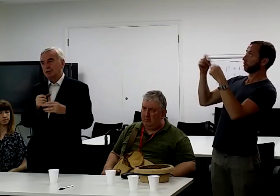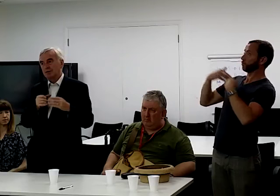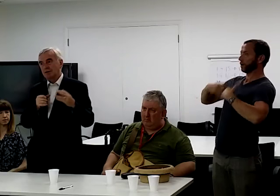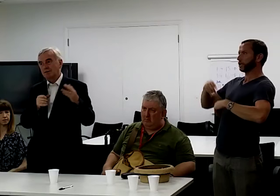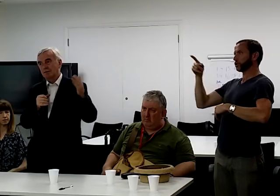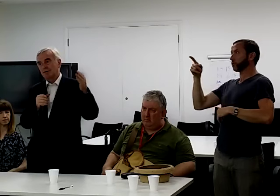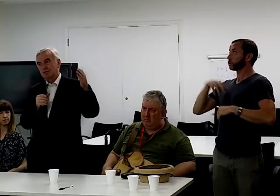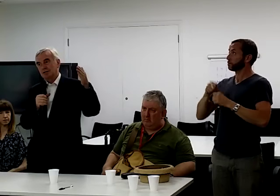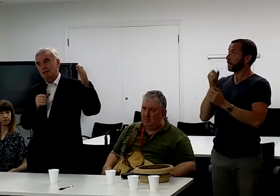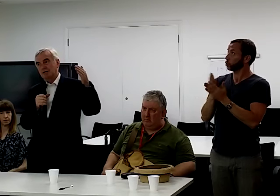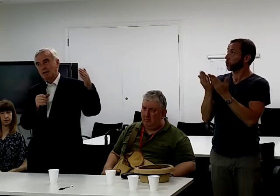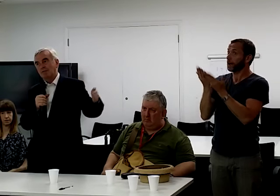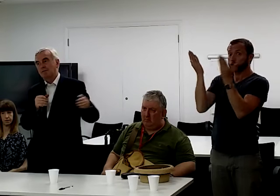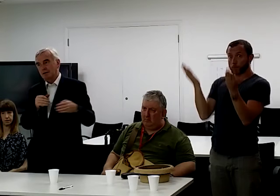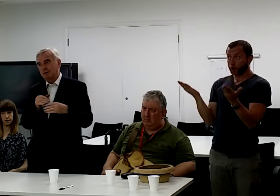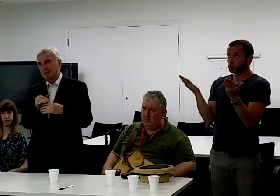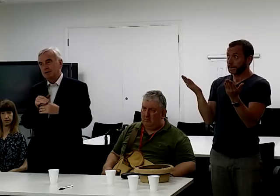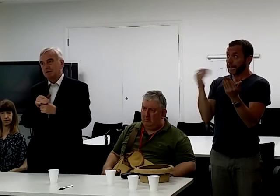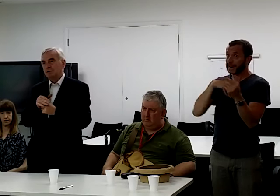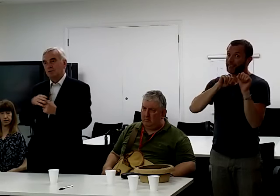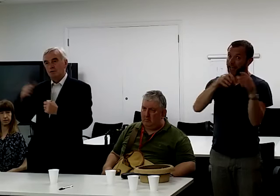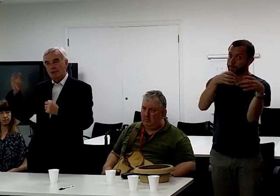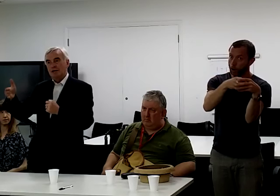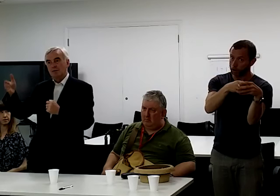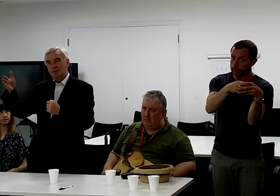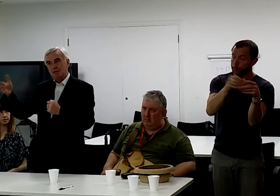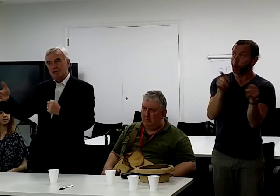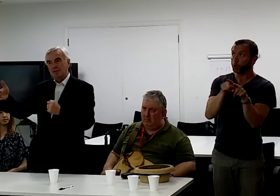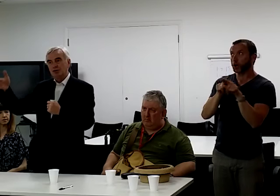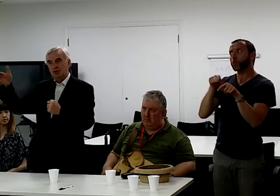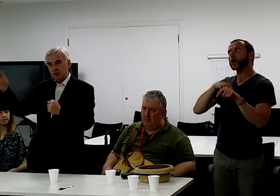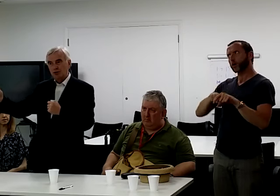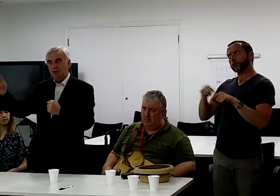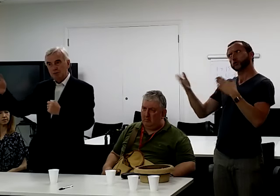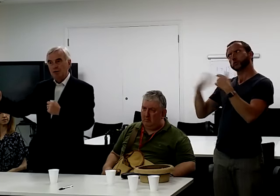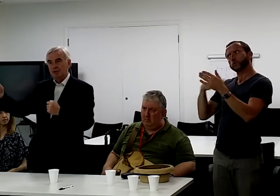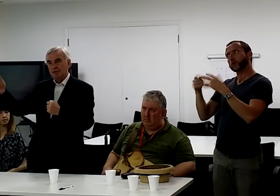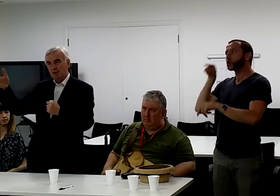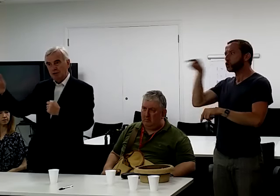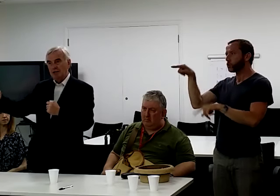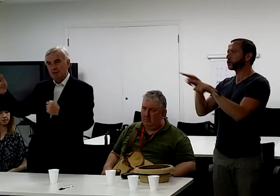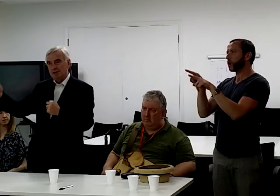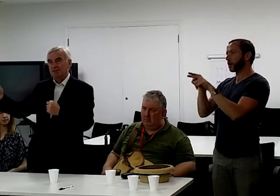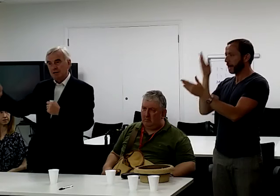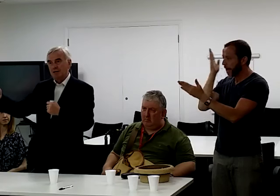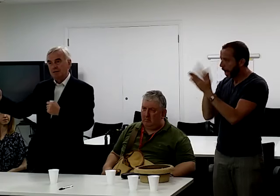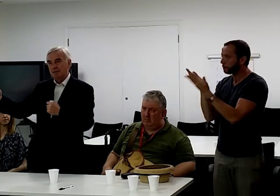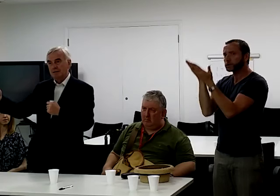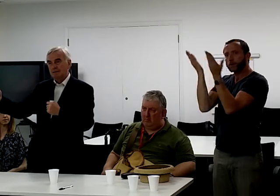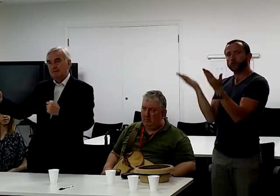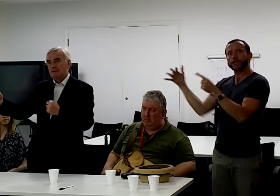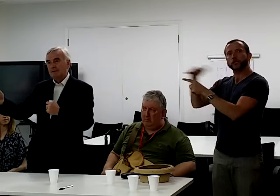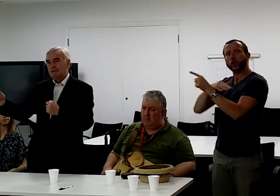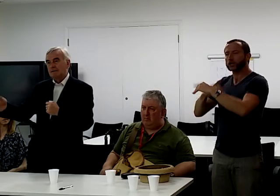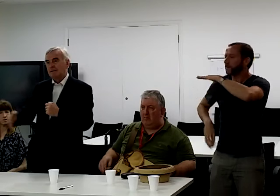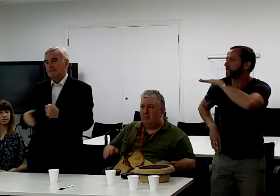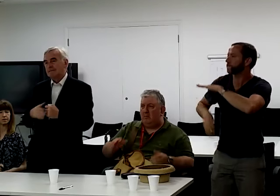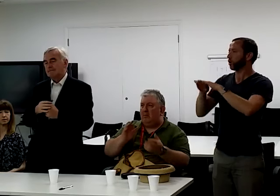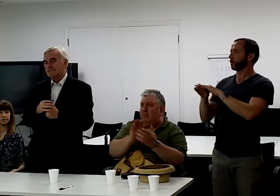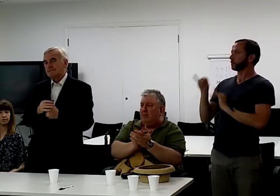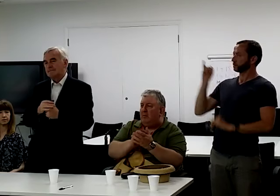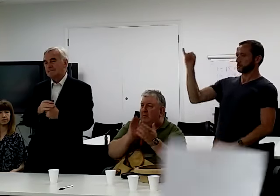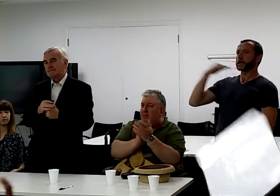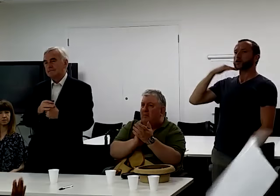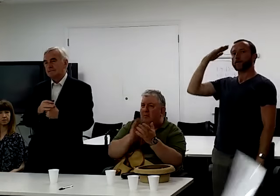to ensure that we have democracy in the Labour Party. We're coming to establish true democracy within our society.